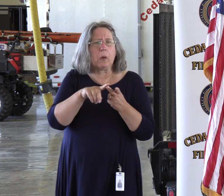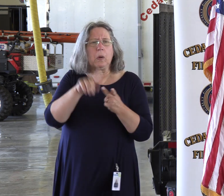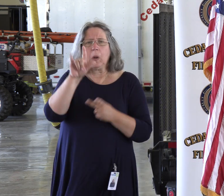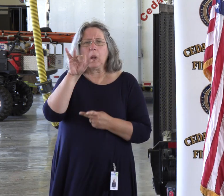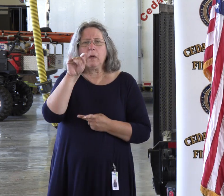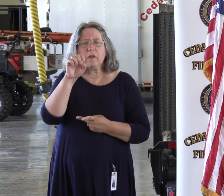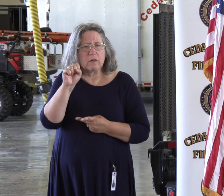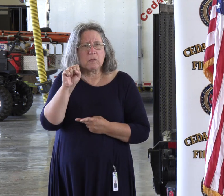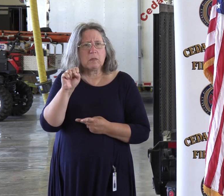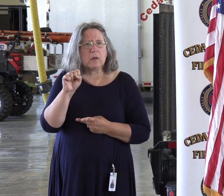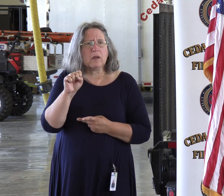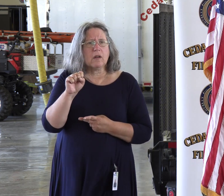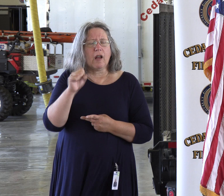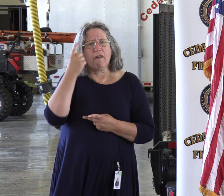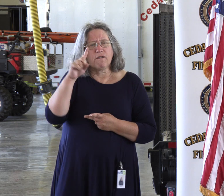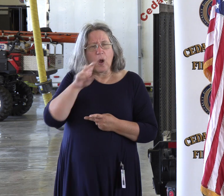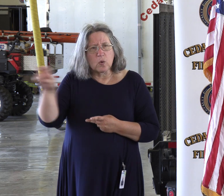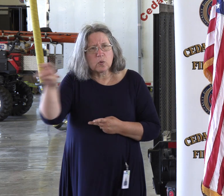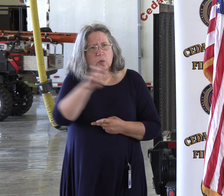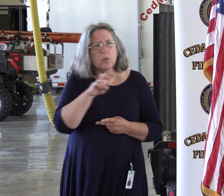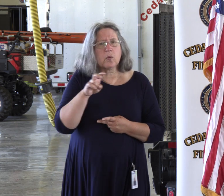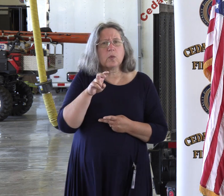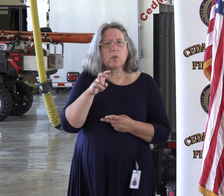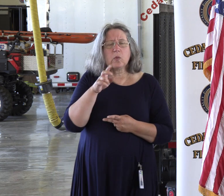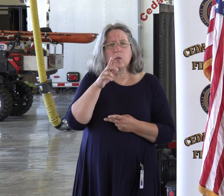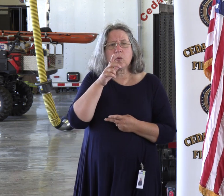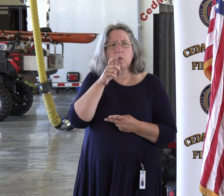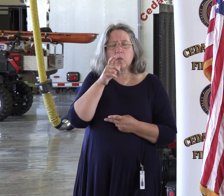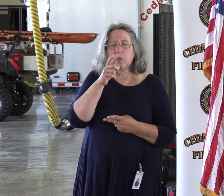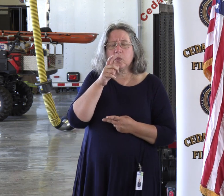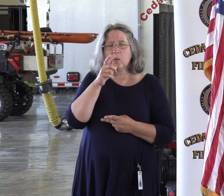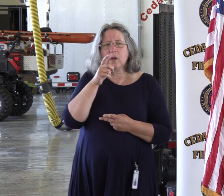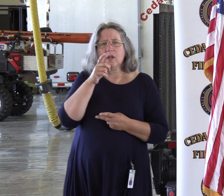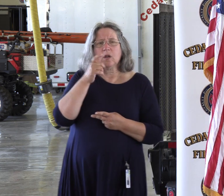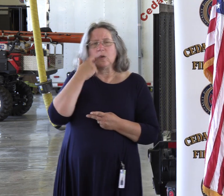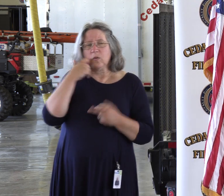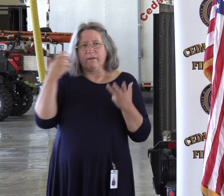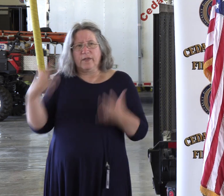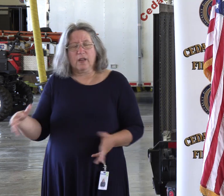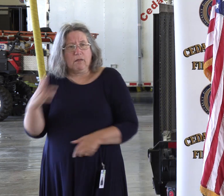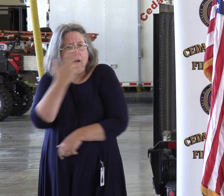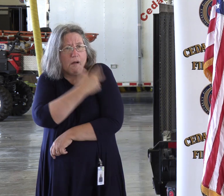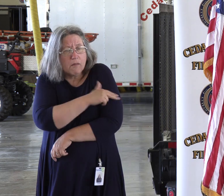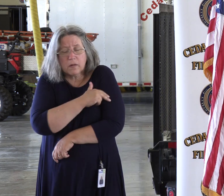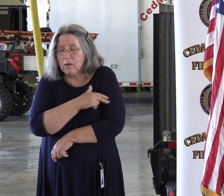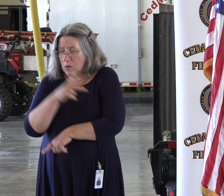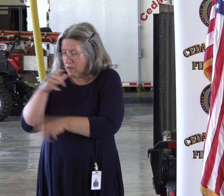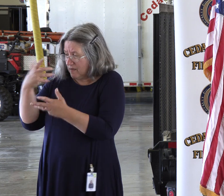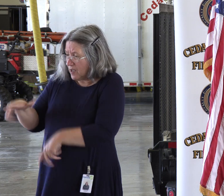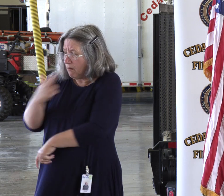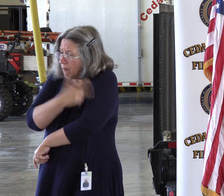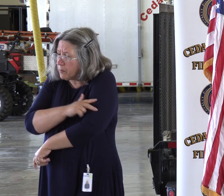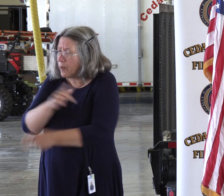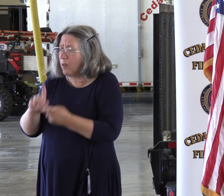responding to and transporting individuals who have been discharged from a hospital or medical facility,